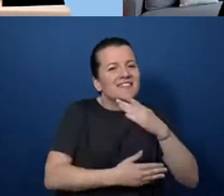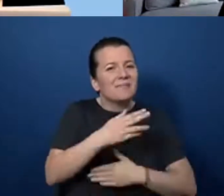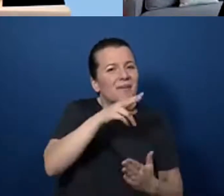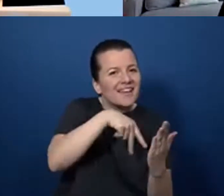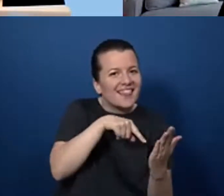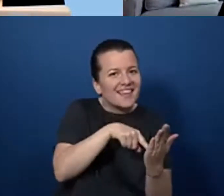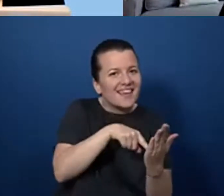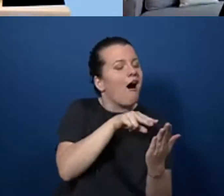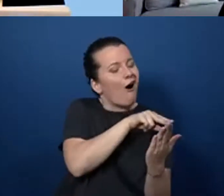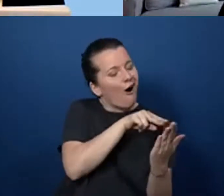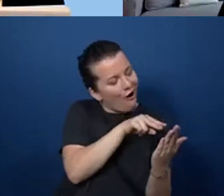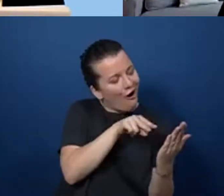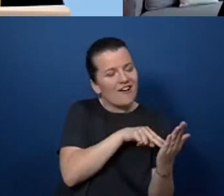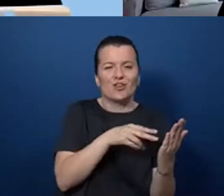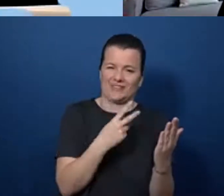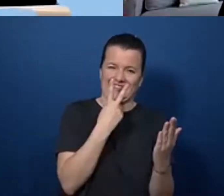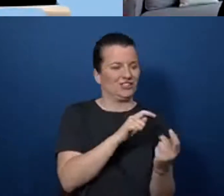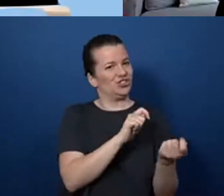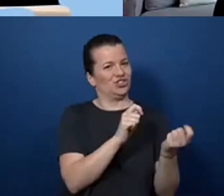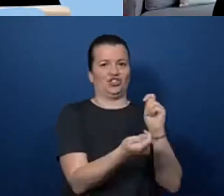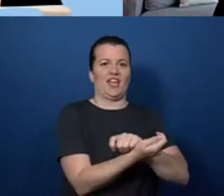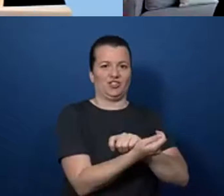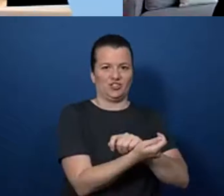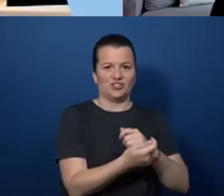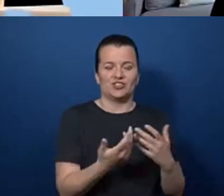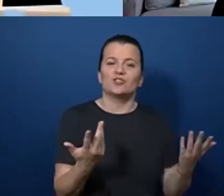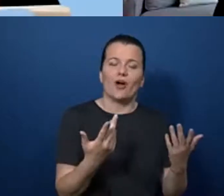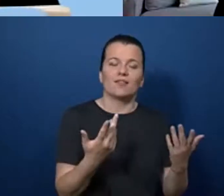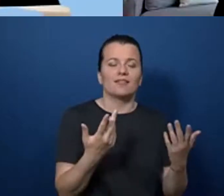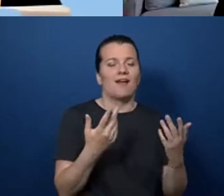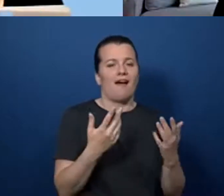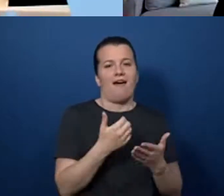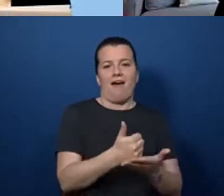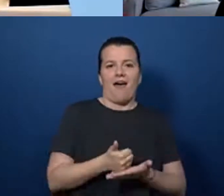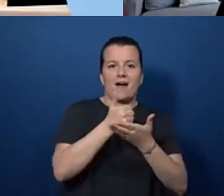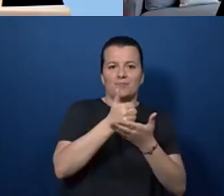reduce stigma and discrimination in the broader sense that can only help reduce bullying.